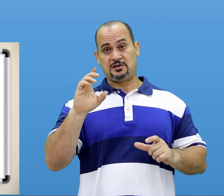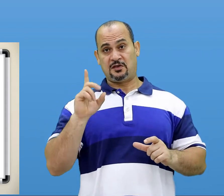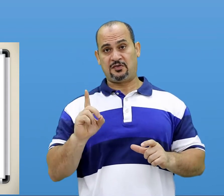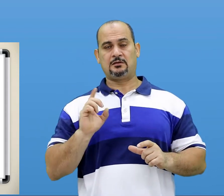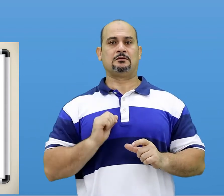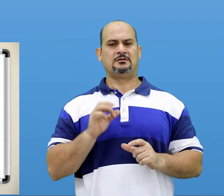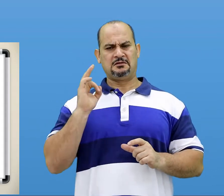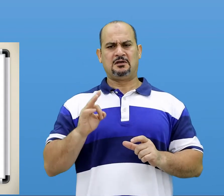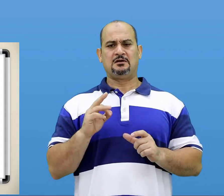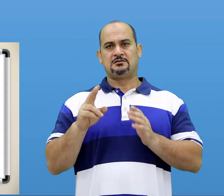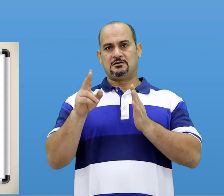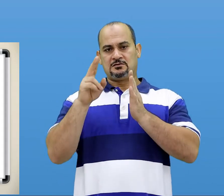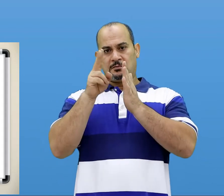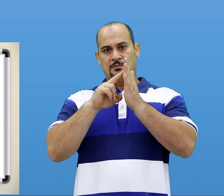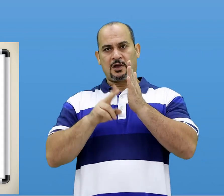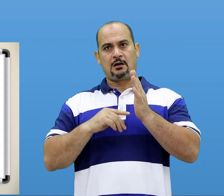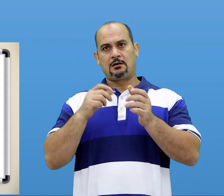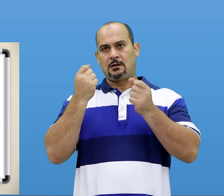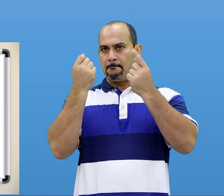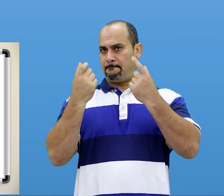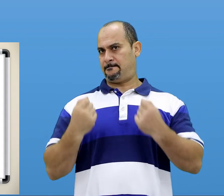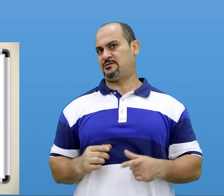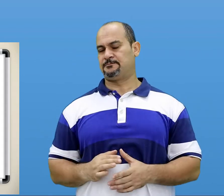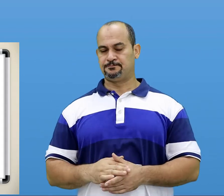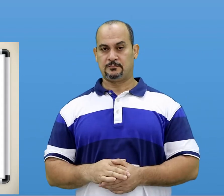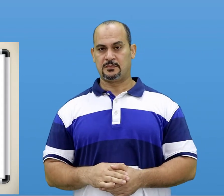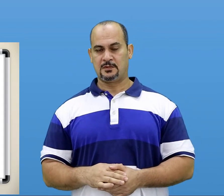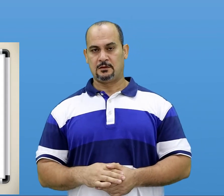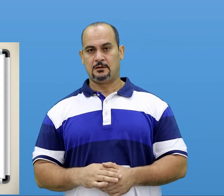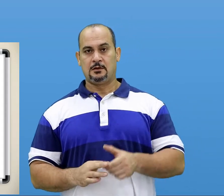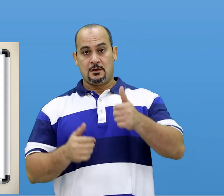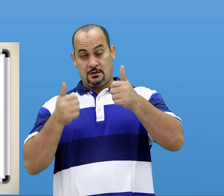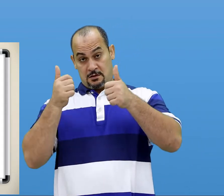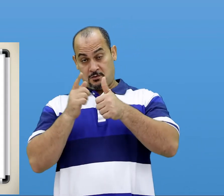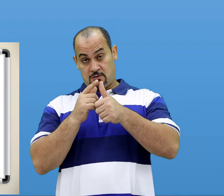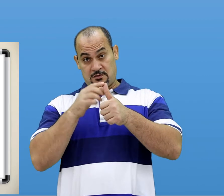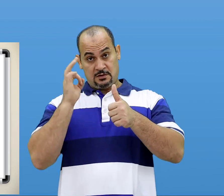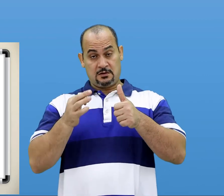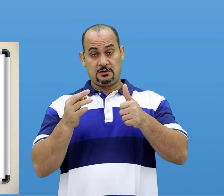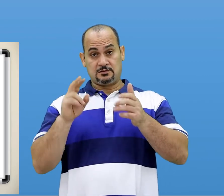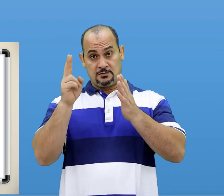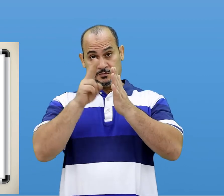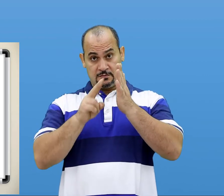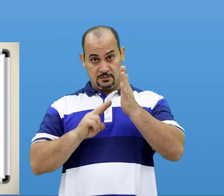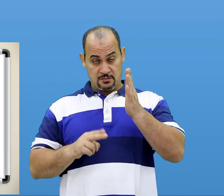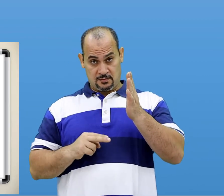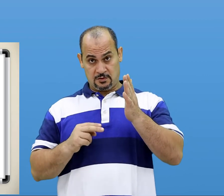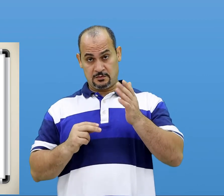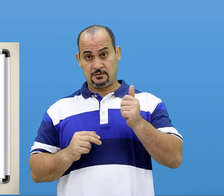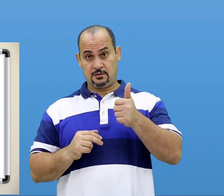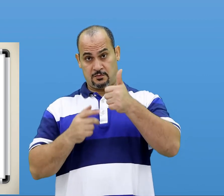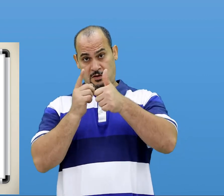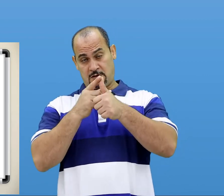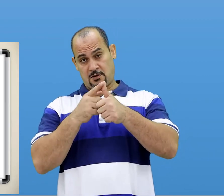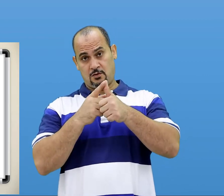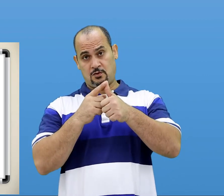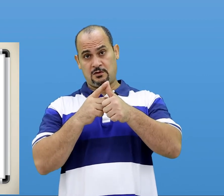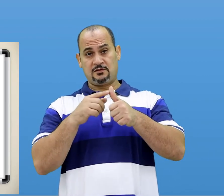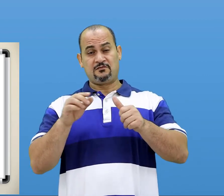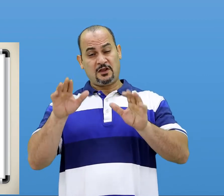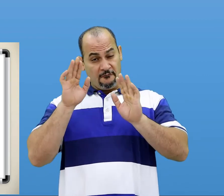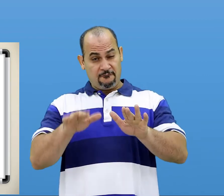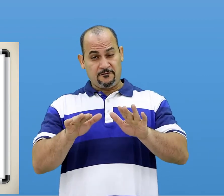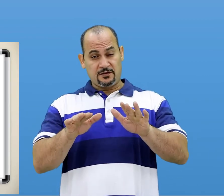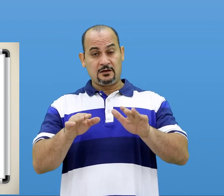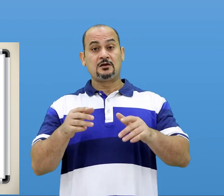sentence very carefully. Now let's read the sentence. During blank, people